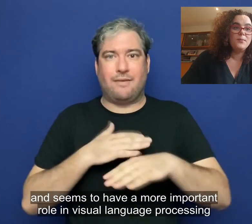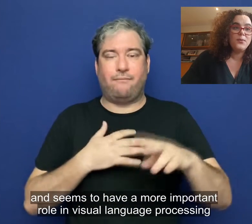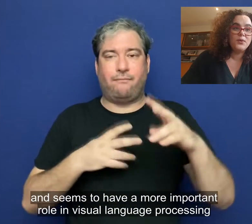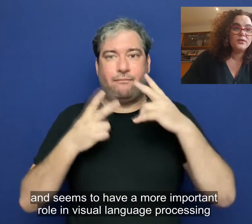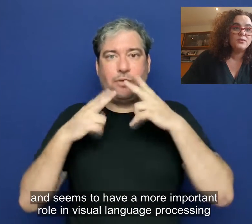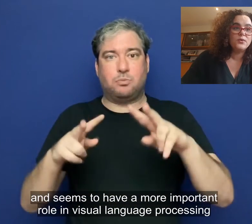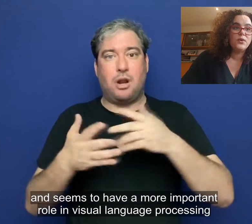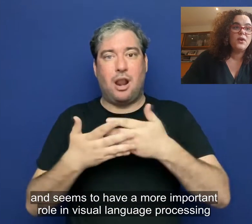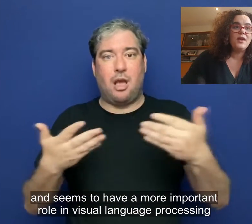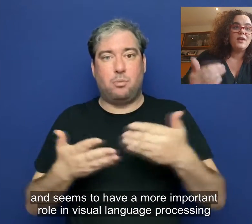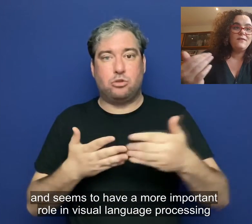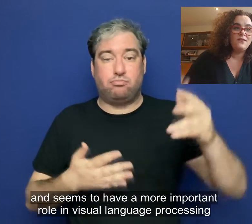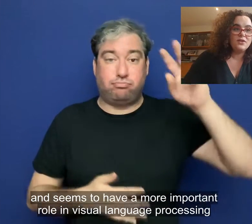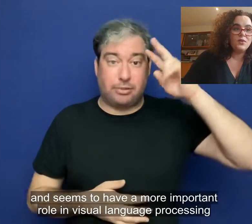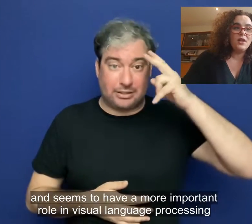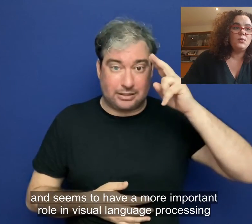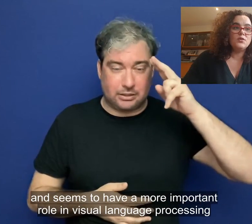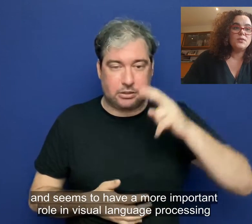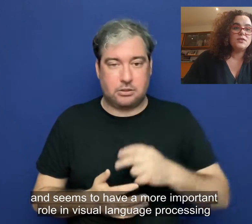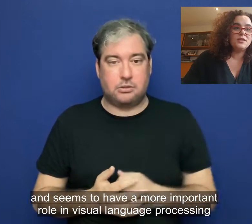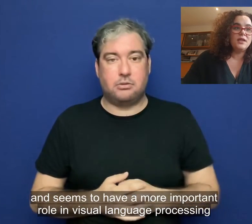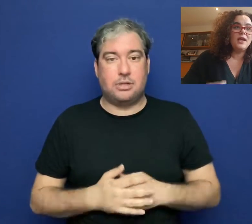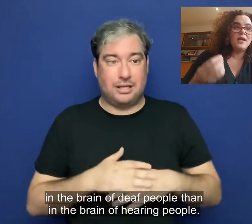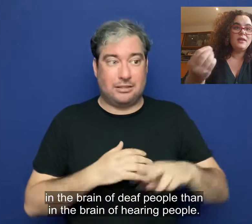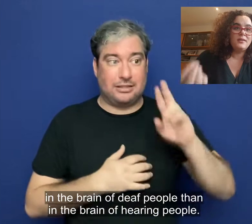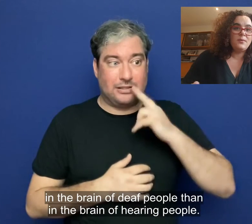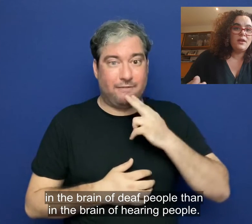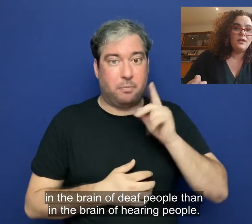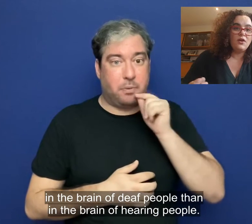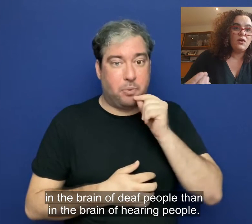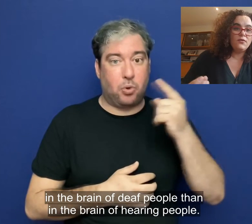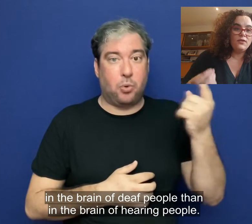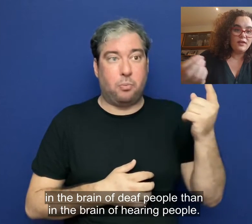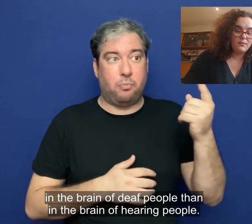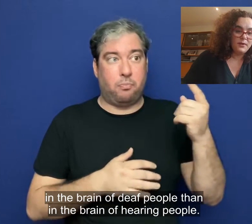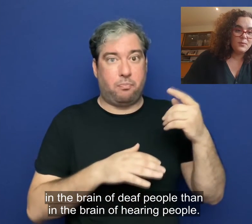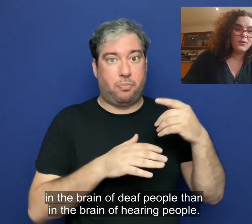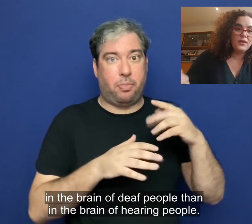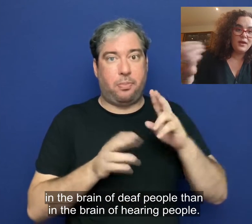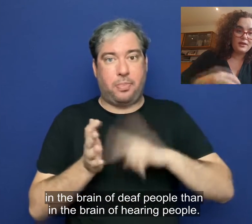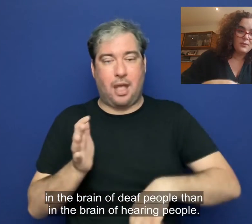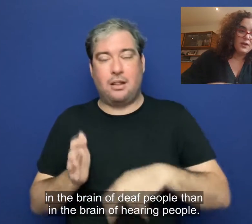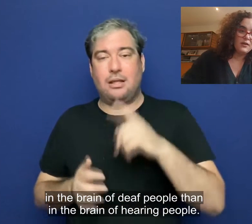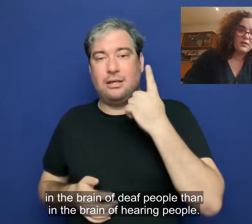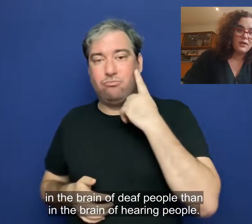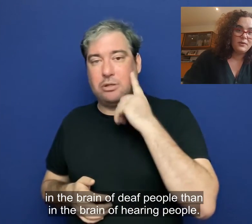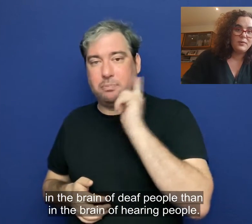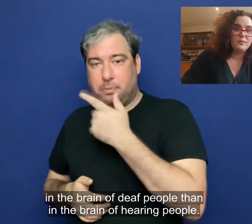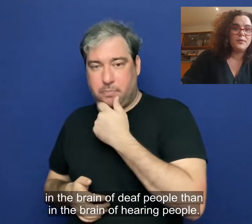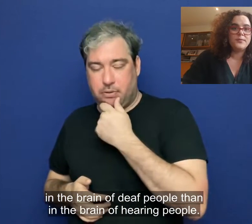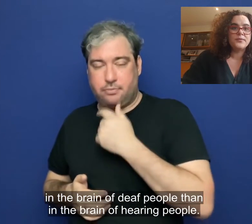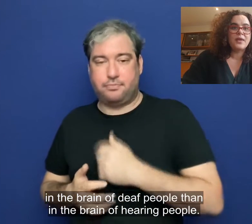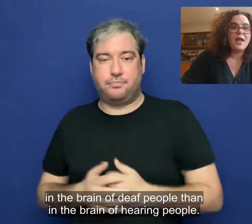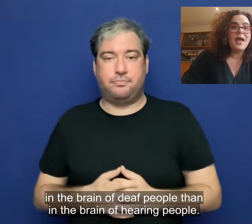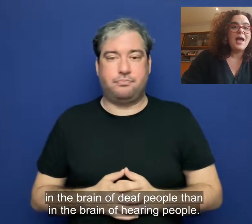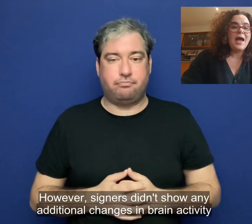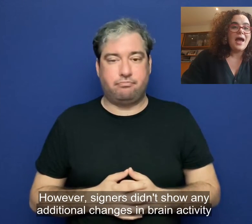more important role in visual language processing in the brain of deaf people than in the brain of hearing